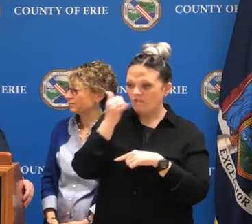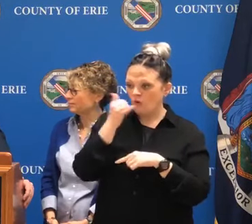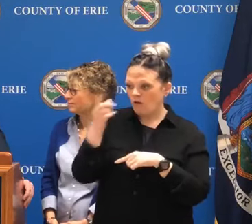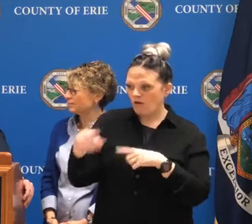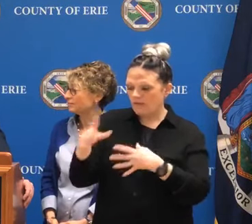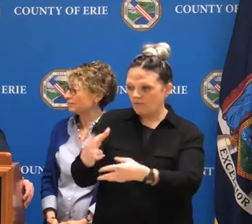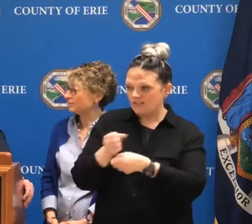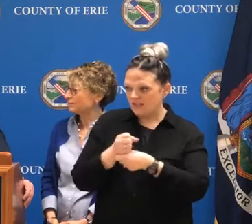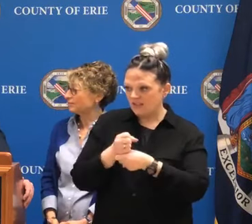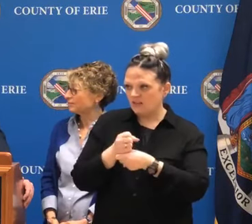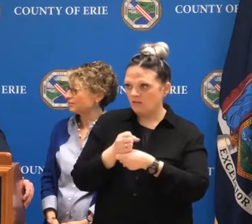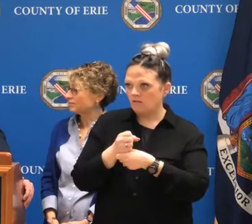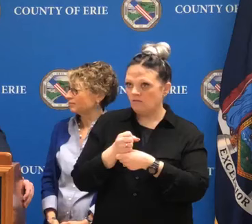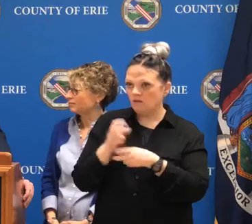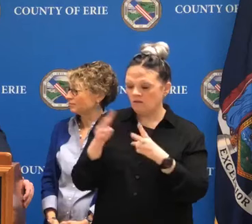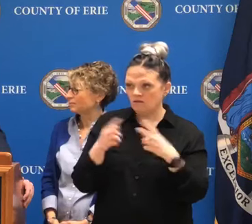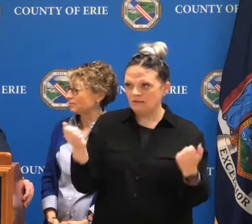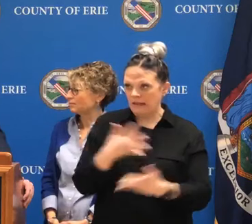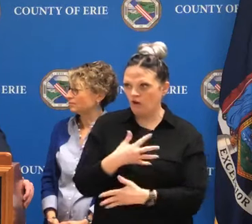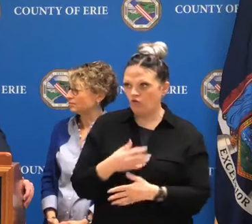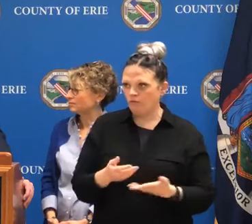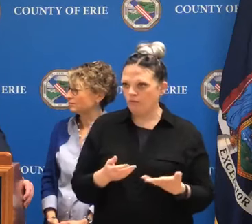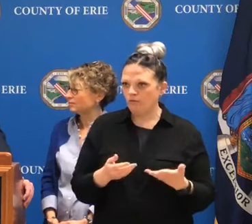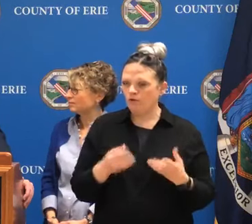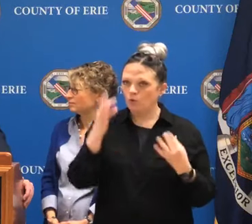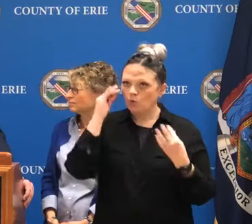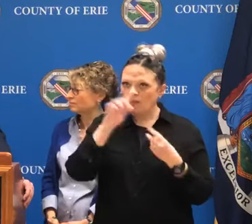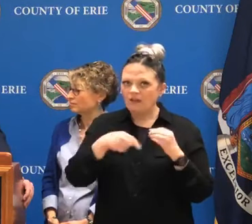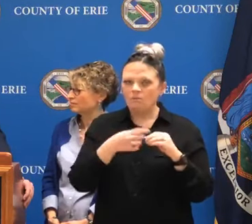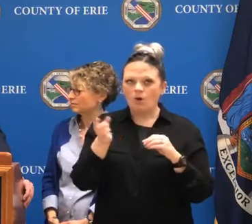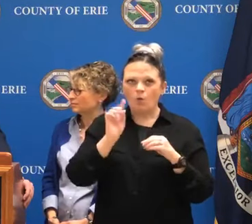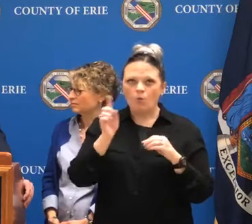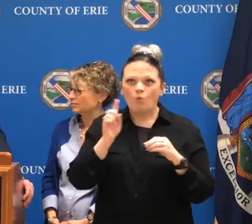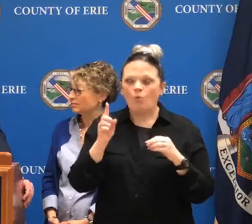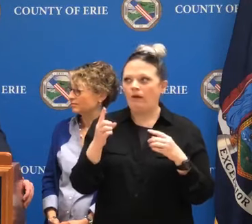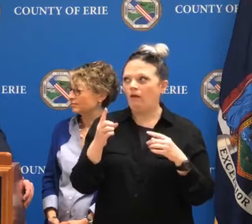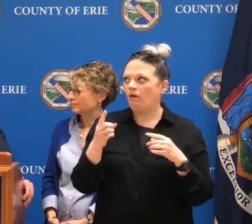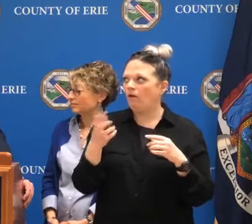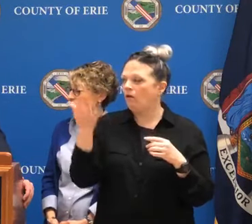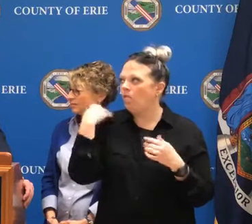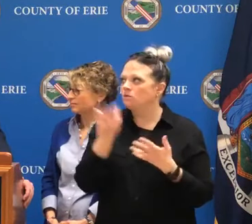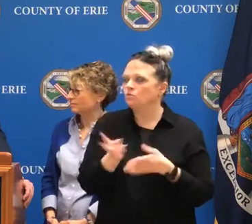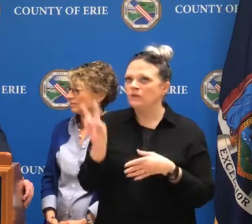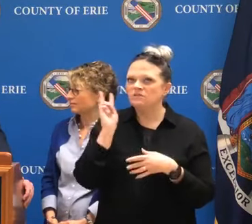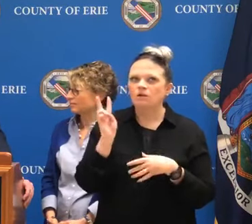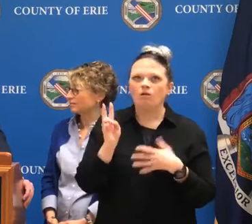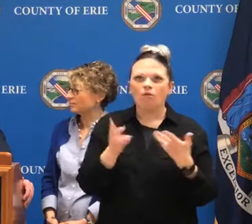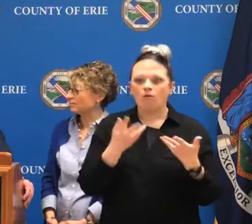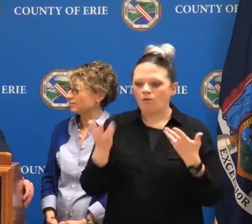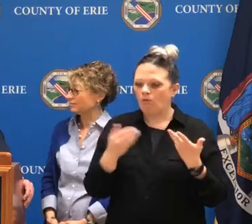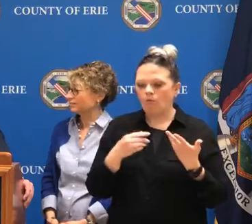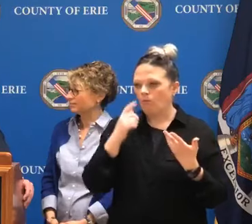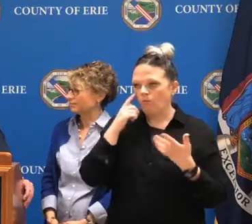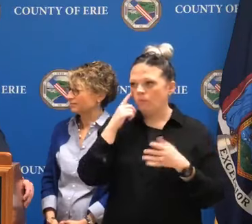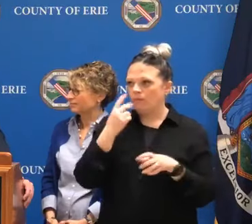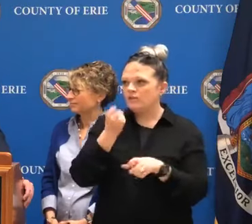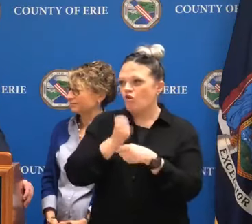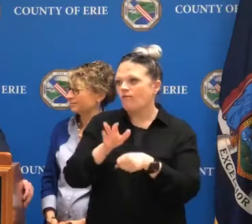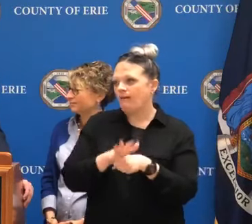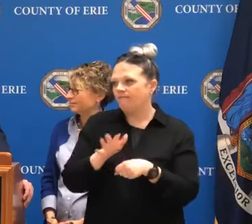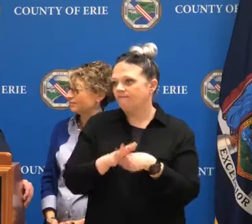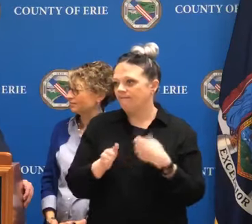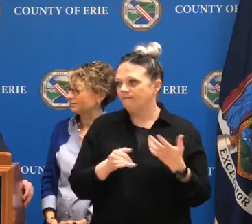them, they're very scared. And to think about where they were for the last 2 weeks before is tough enough as it is.